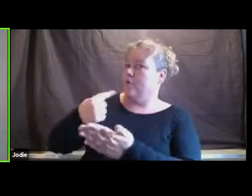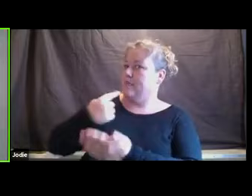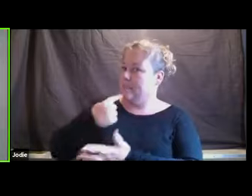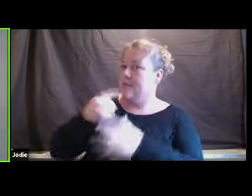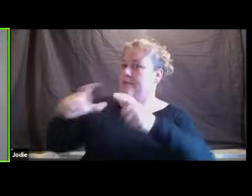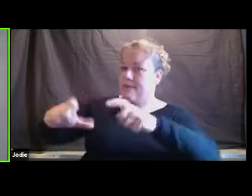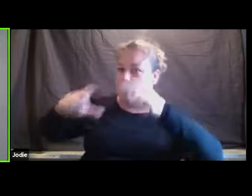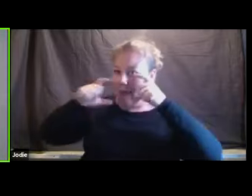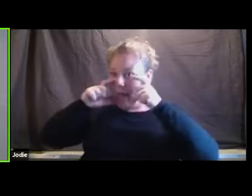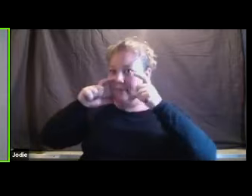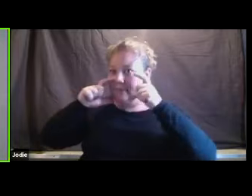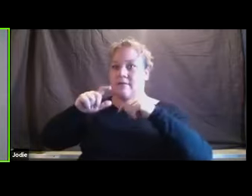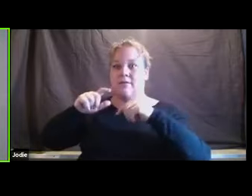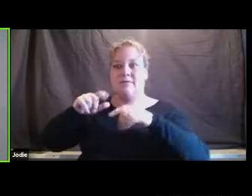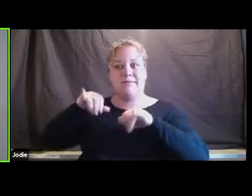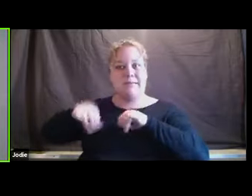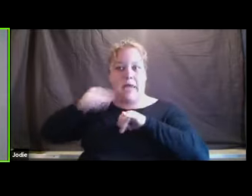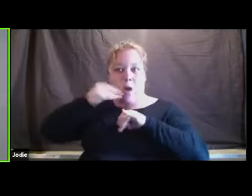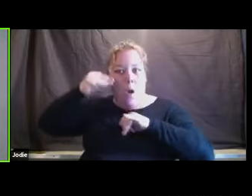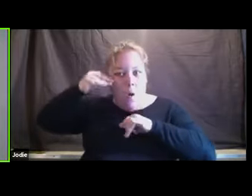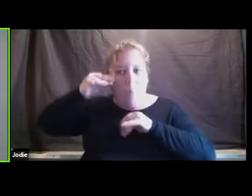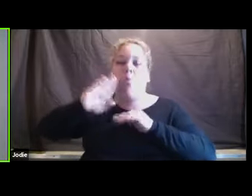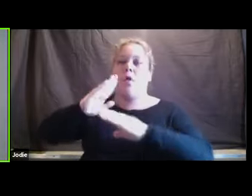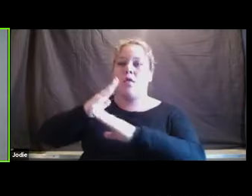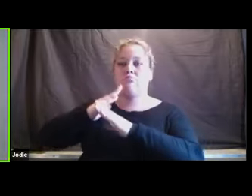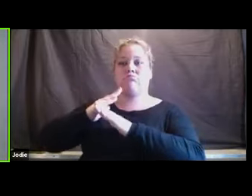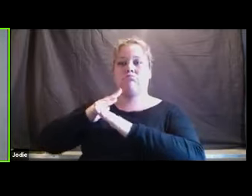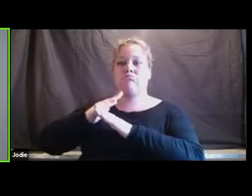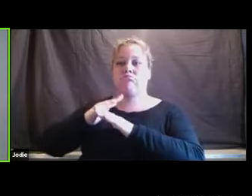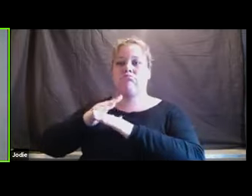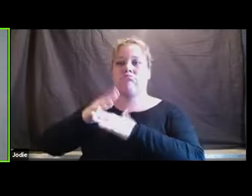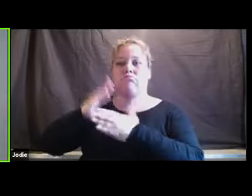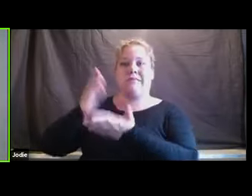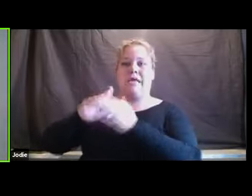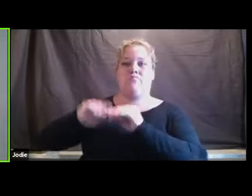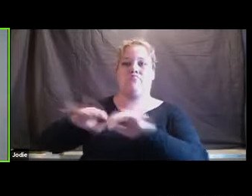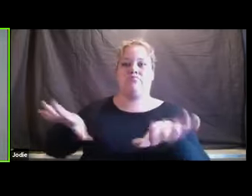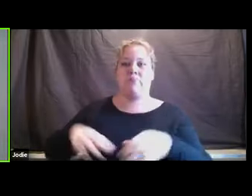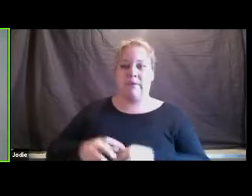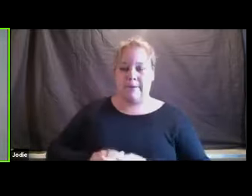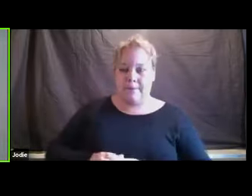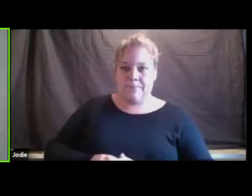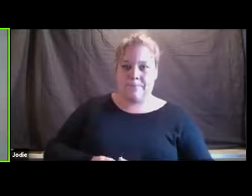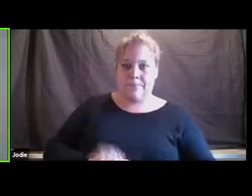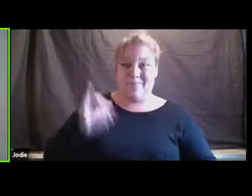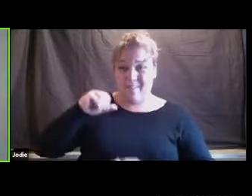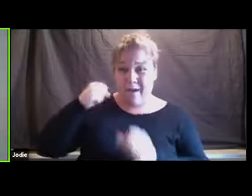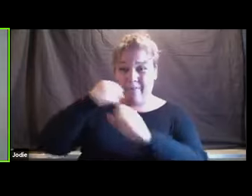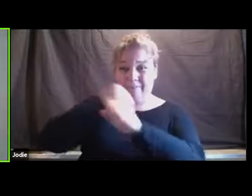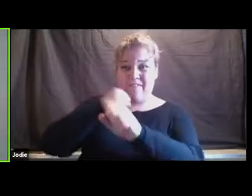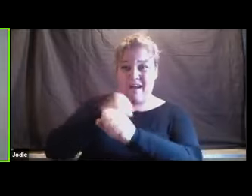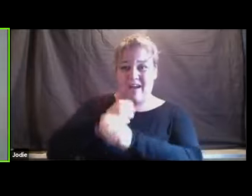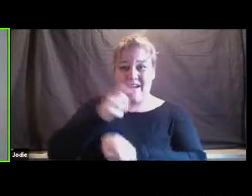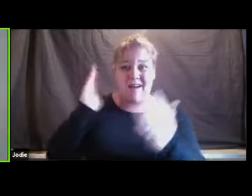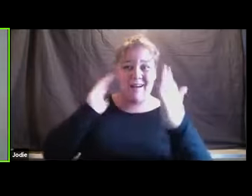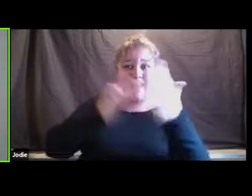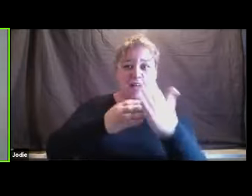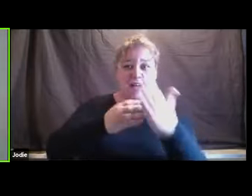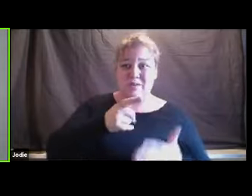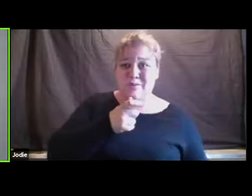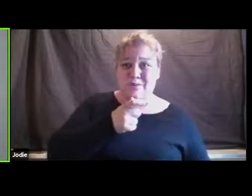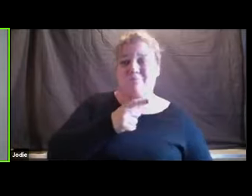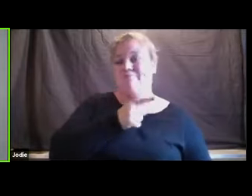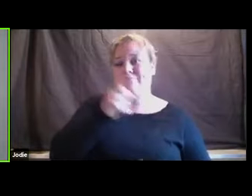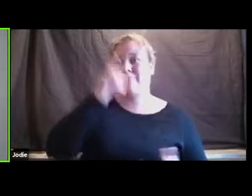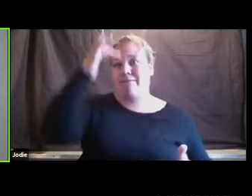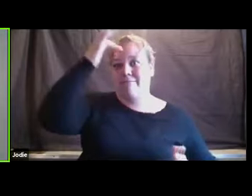preventing the spread. Again, this is a fight against a virus, and I do think that we are not taking all the